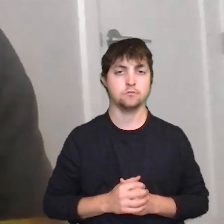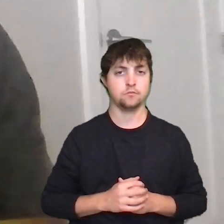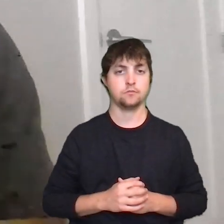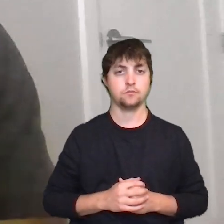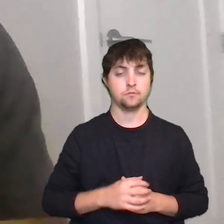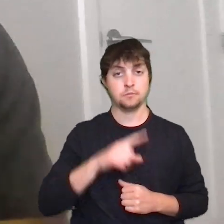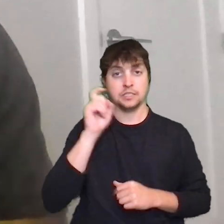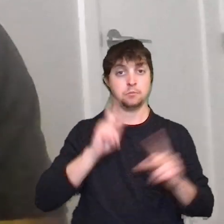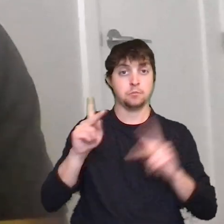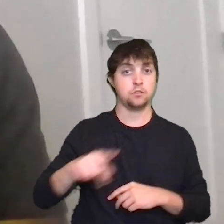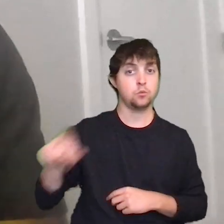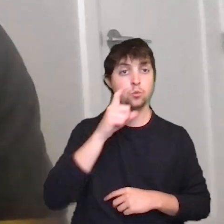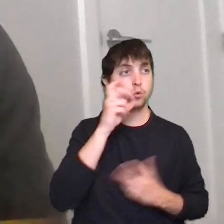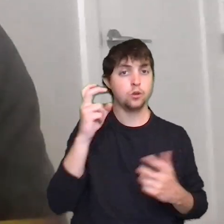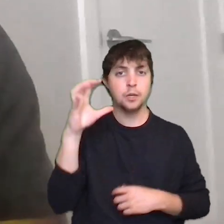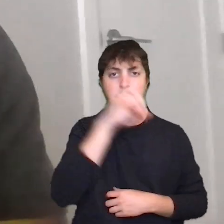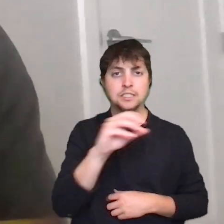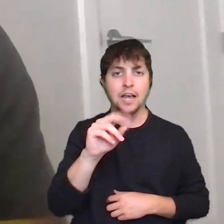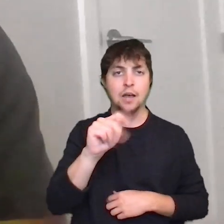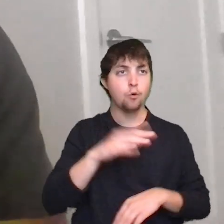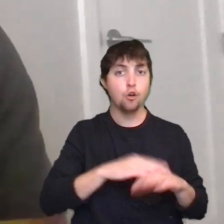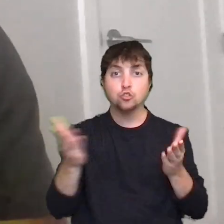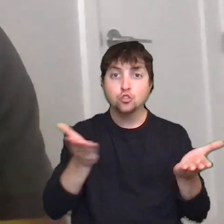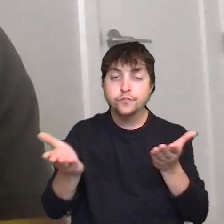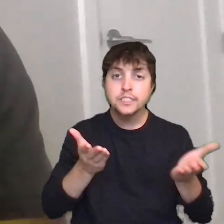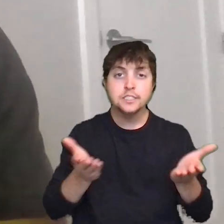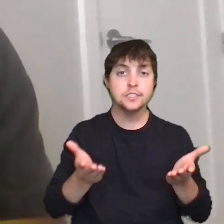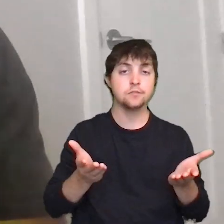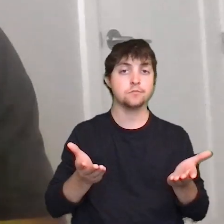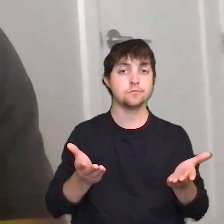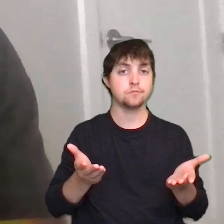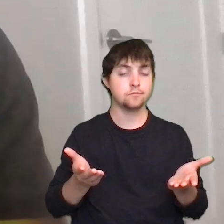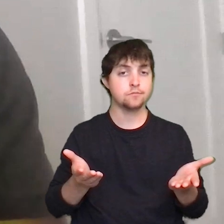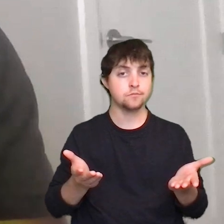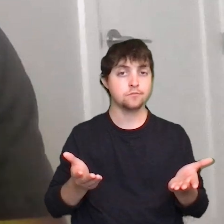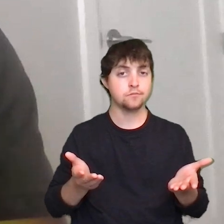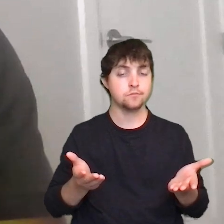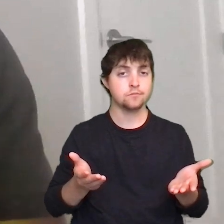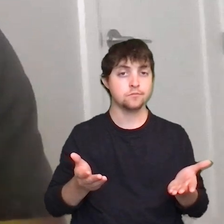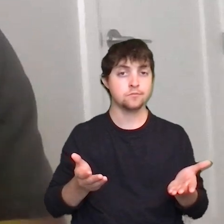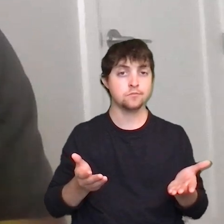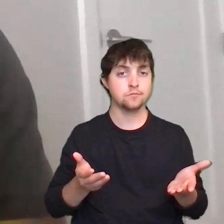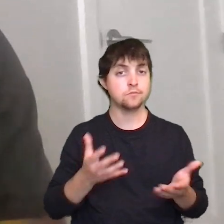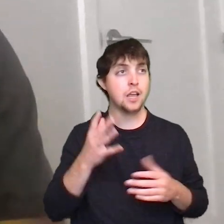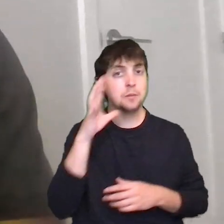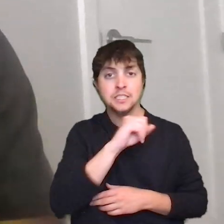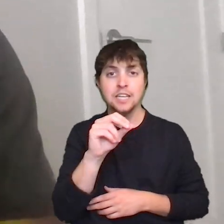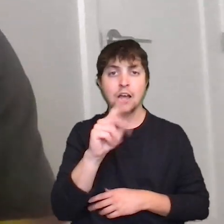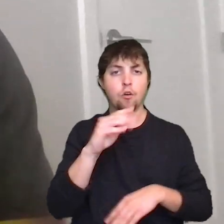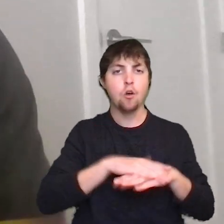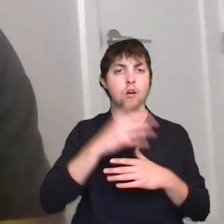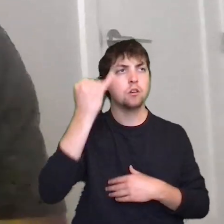key, because there are people who are missing out on services and missing